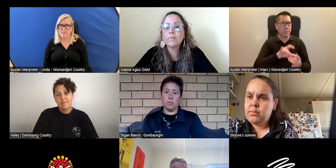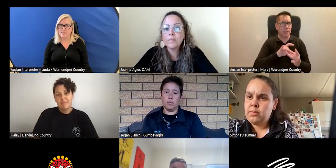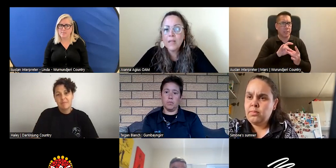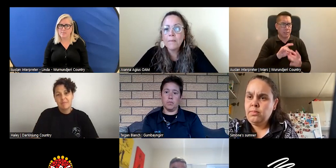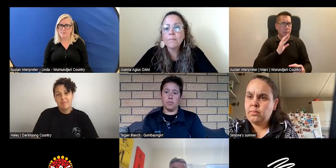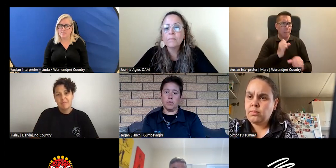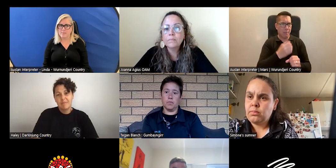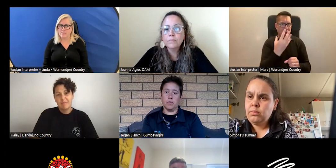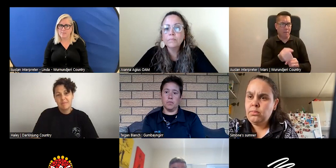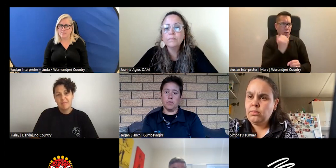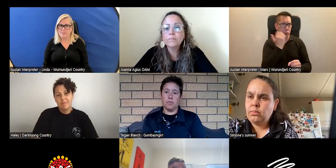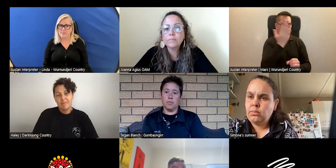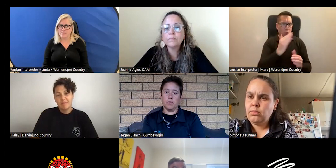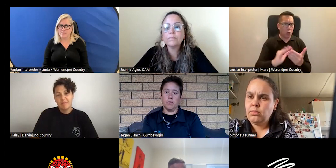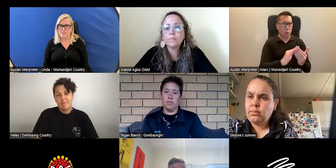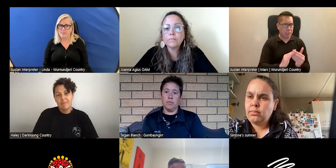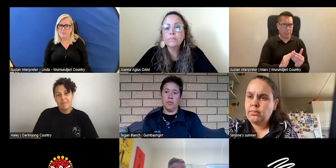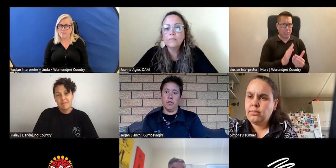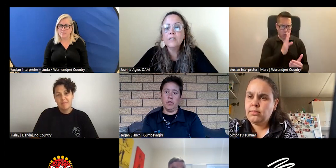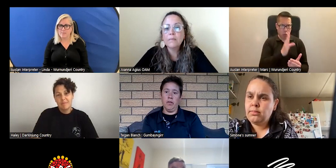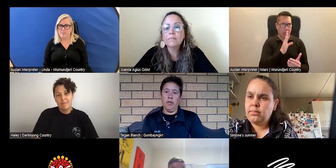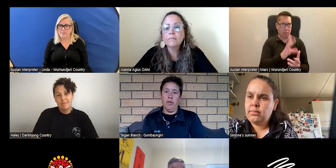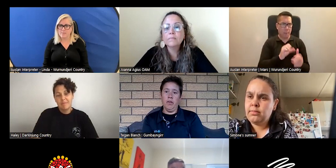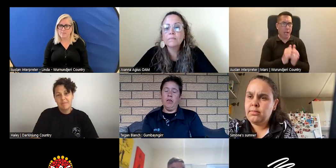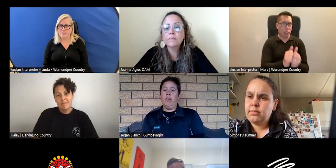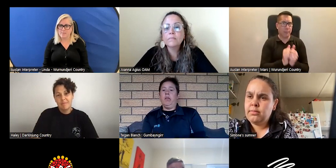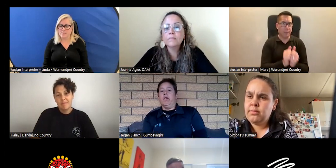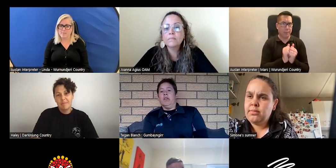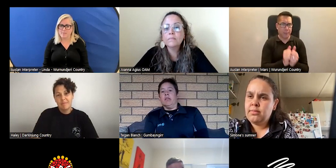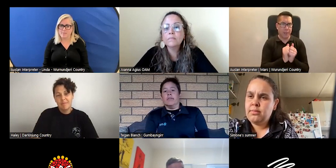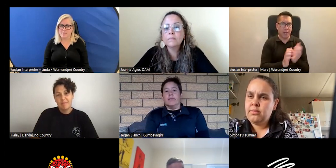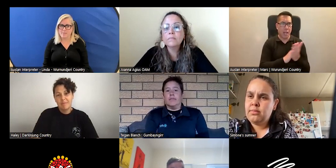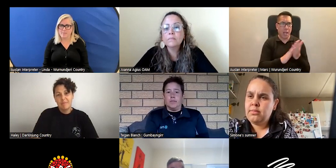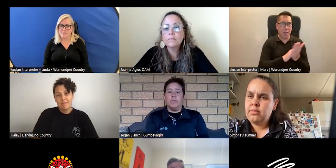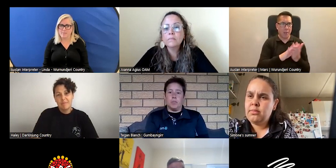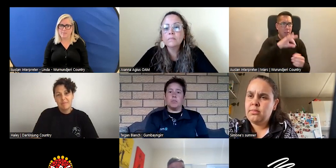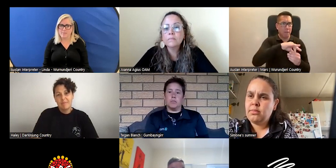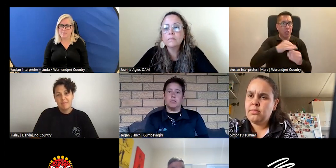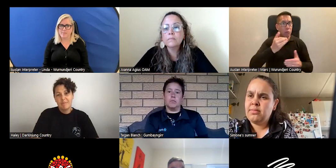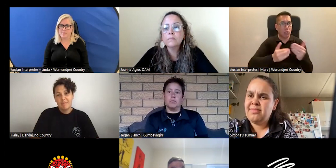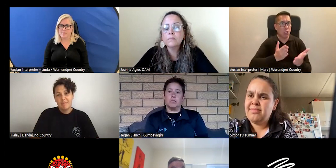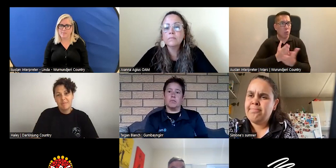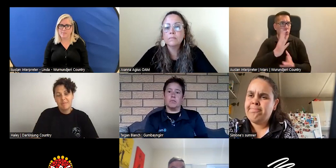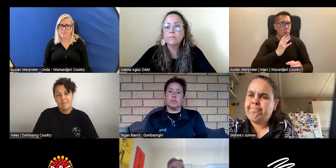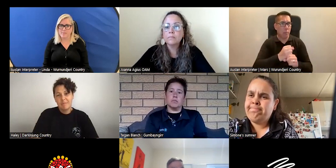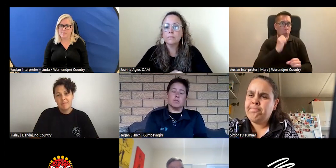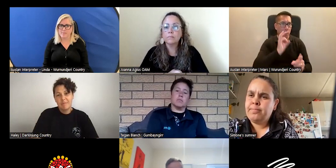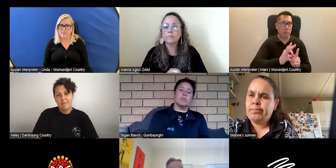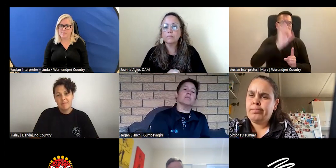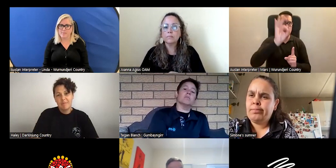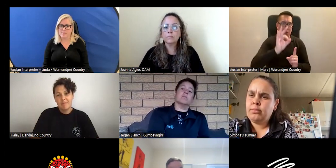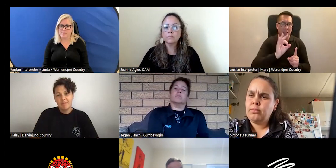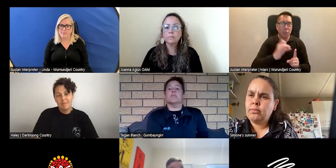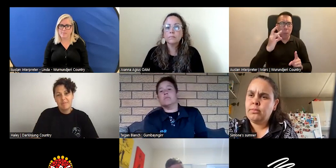with Aboriginal communities directly. And that only enhances our democratic process through the Parliament. So very important